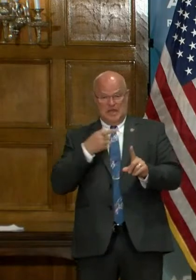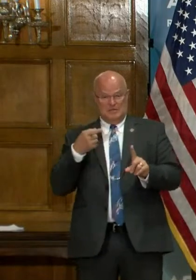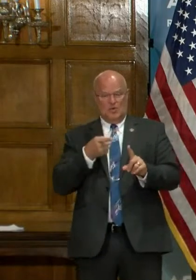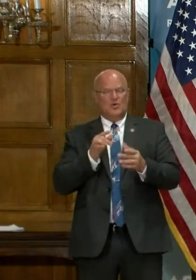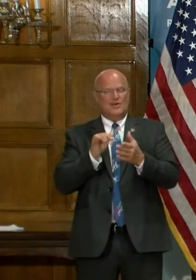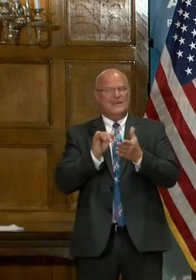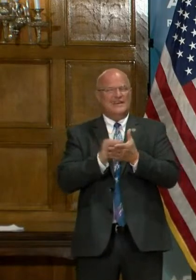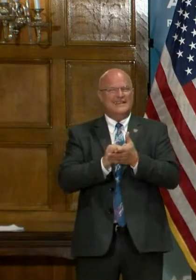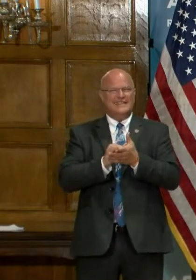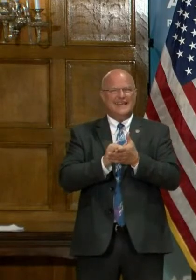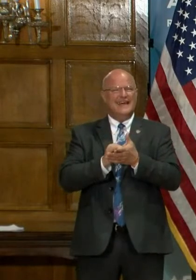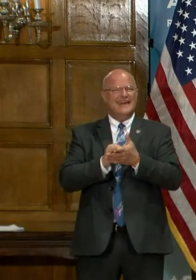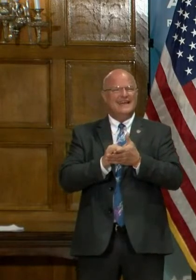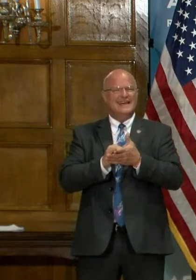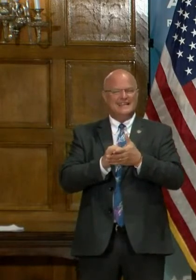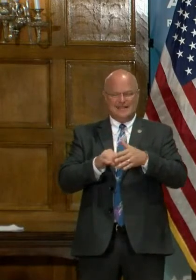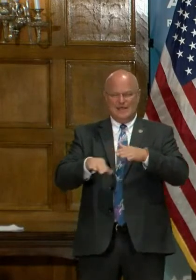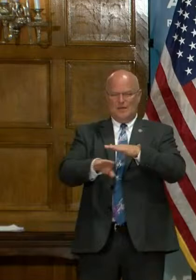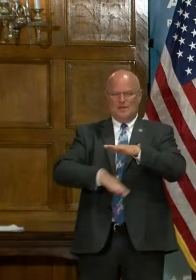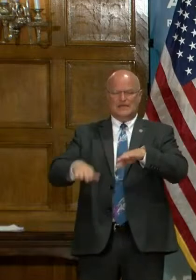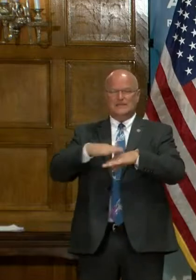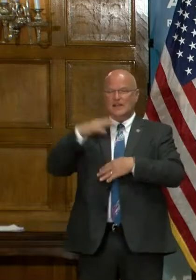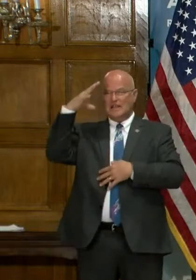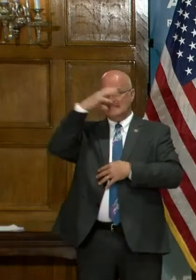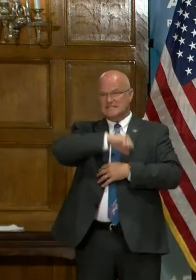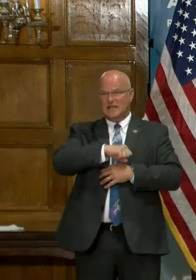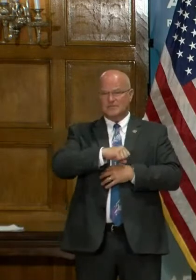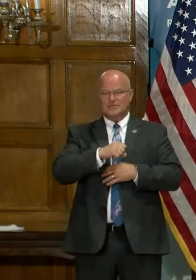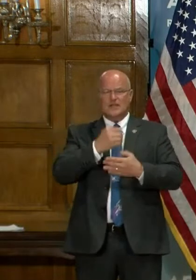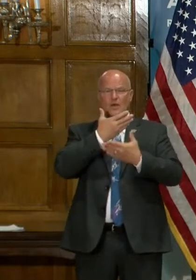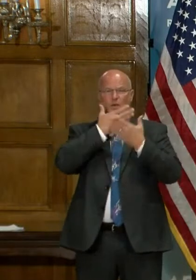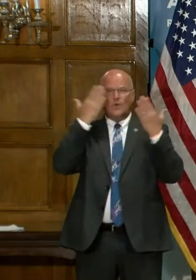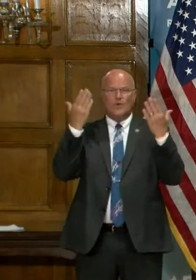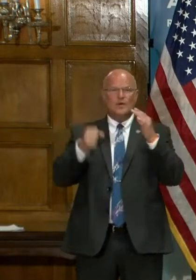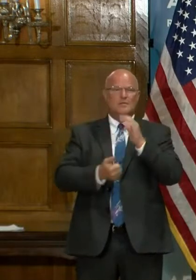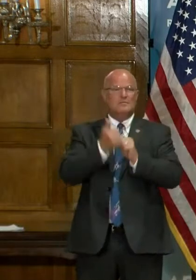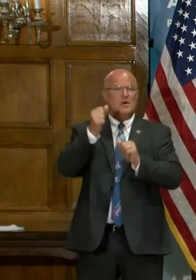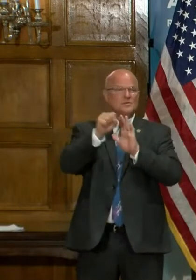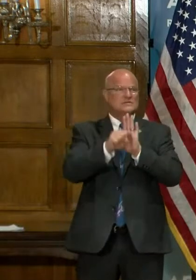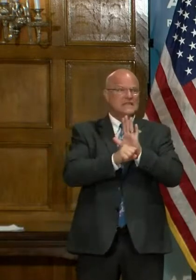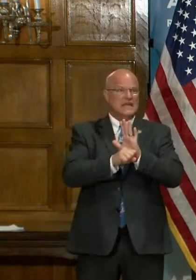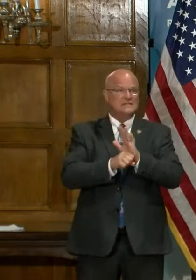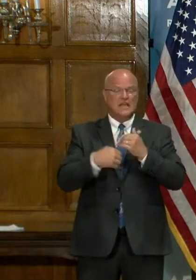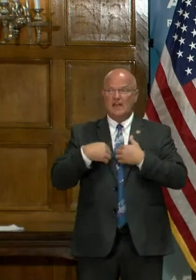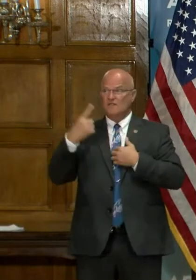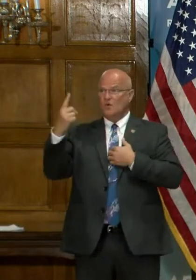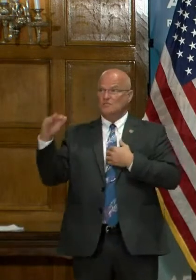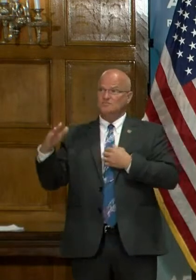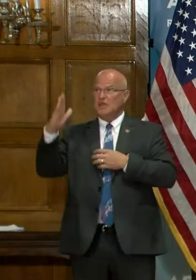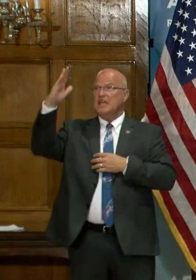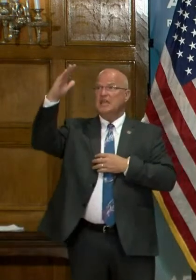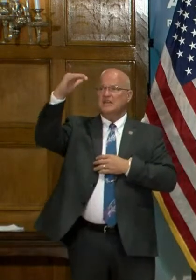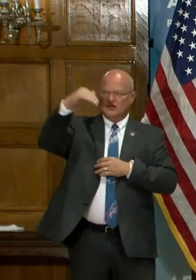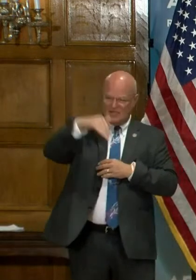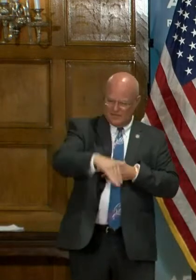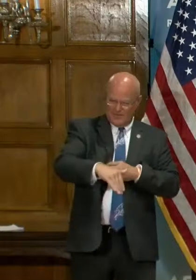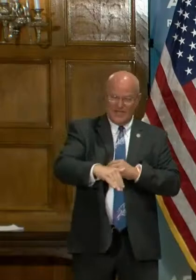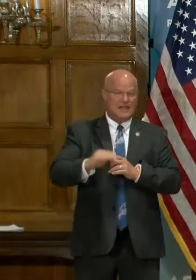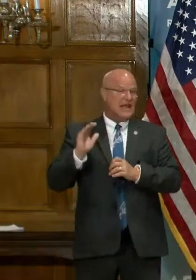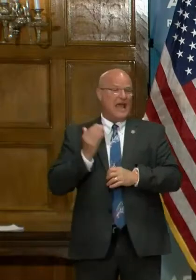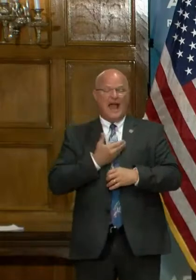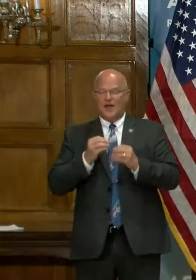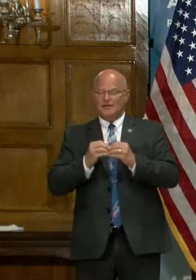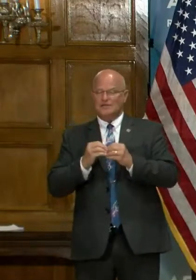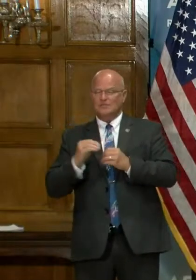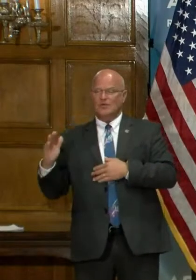point, that they were based upon an assumption that doesn't exist in most states, and that is that you have one peak and you come down. Ours